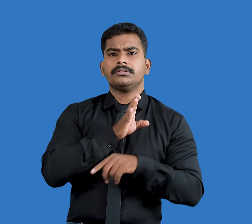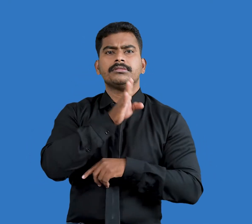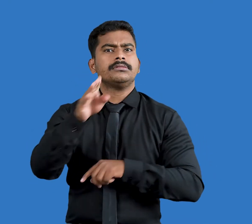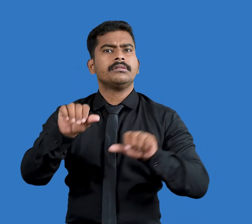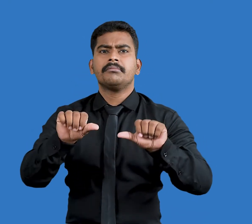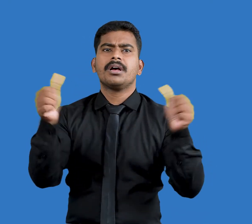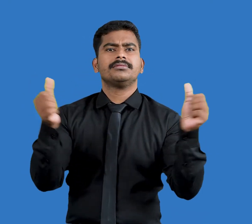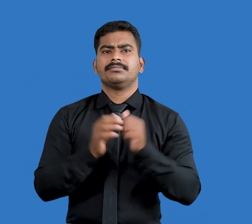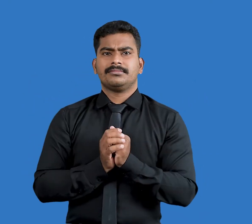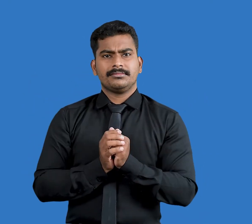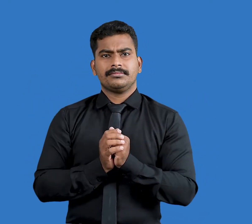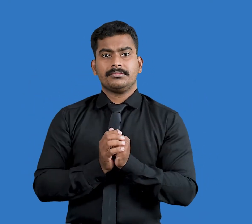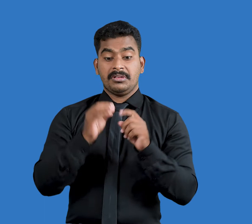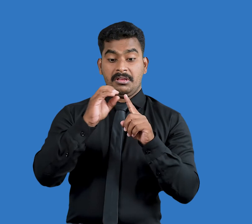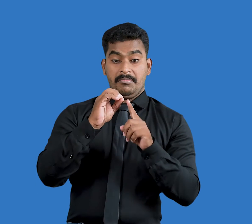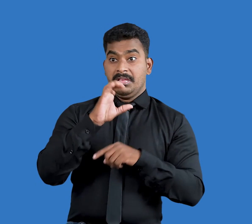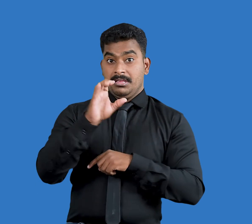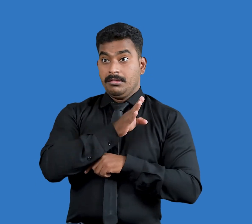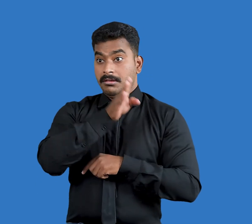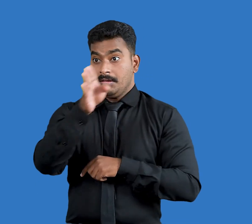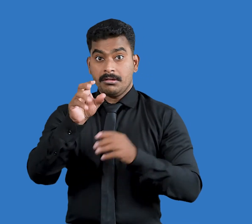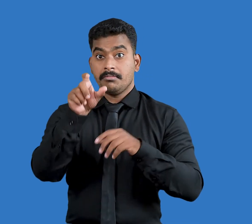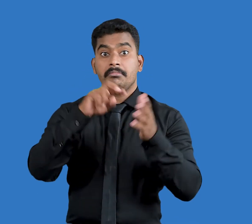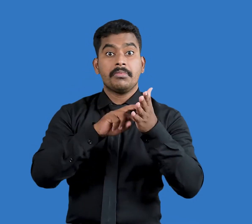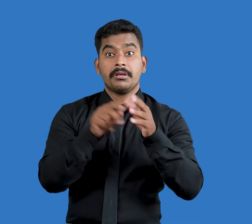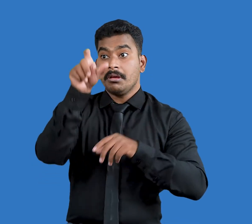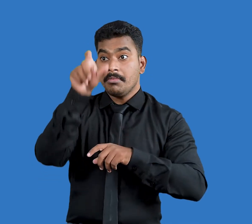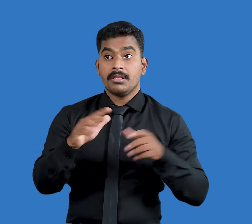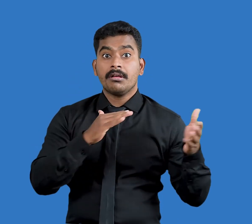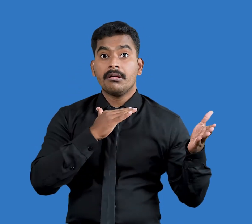of palliative care, please click the link given below.